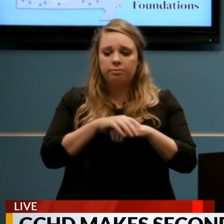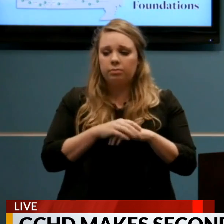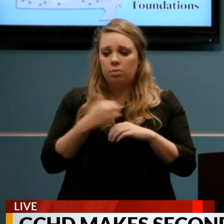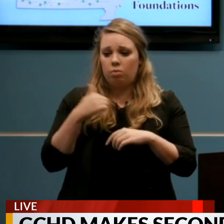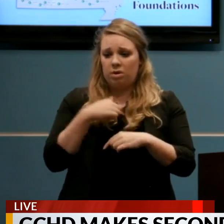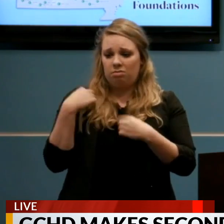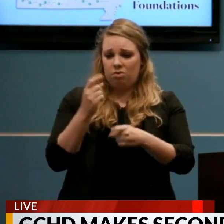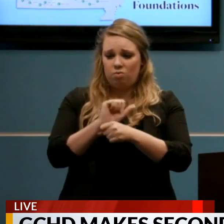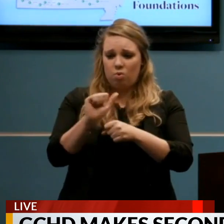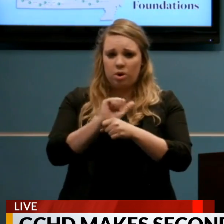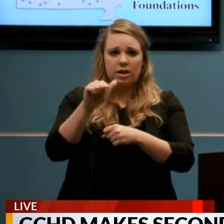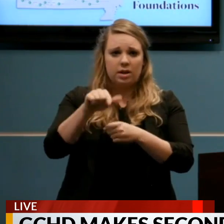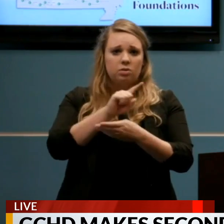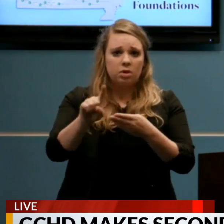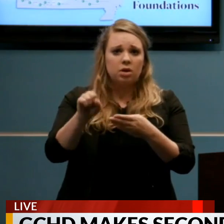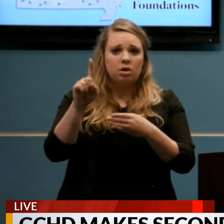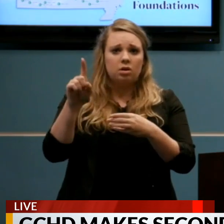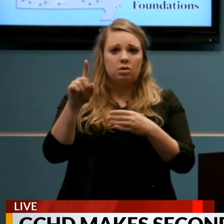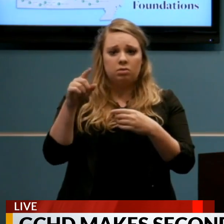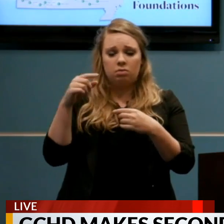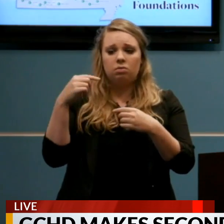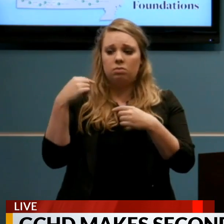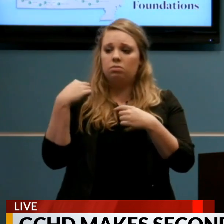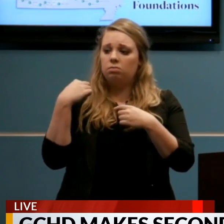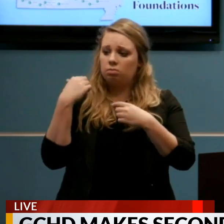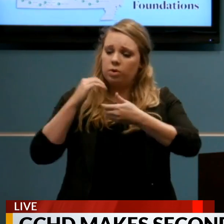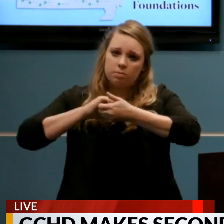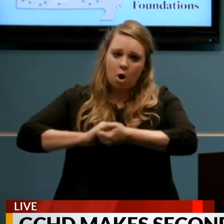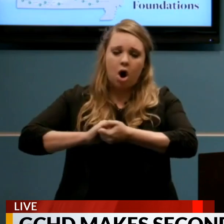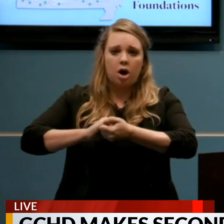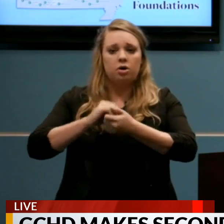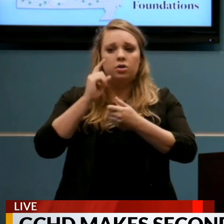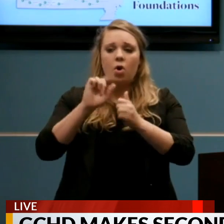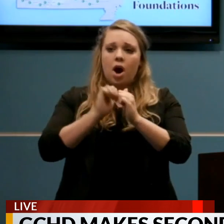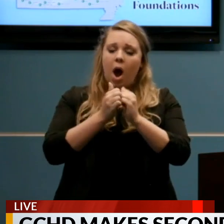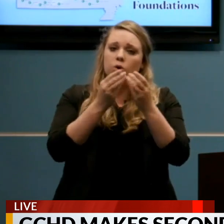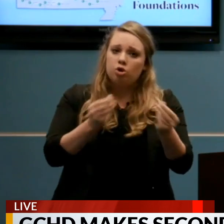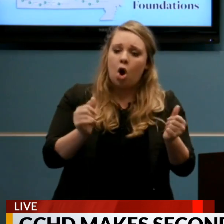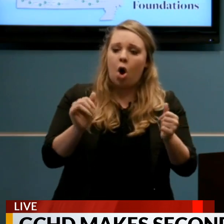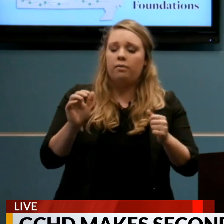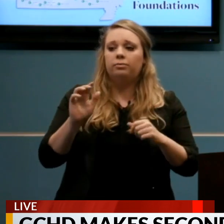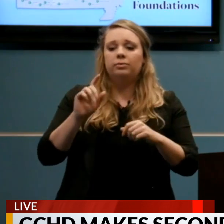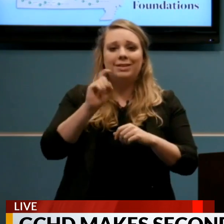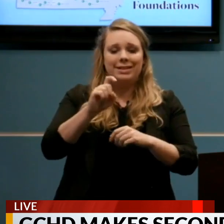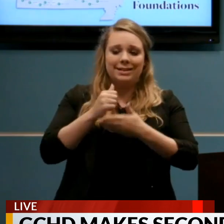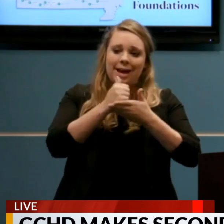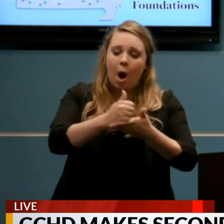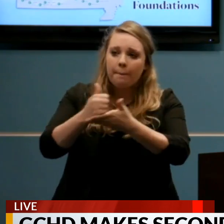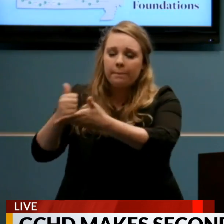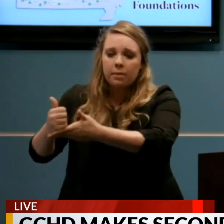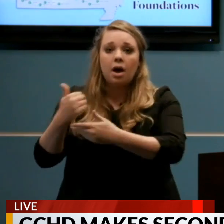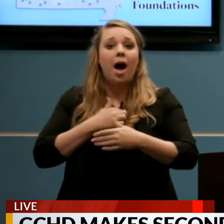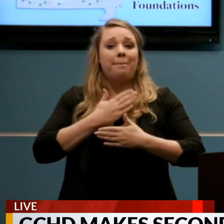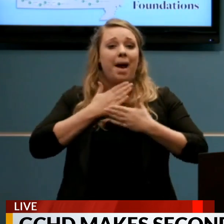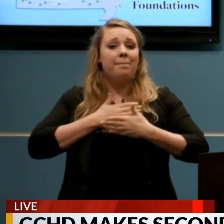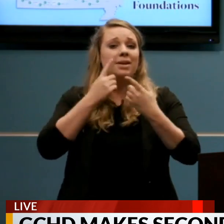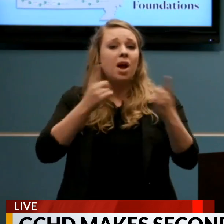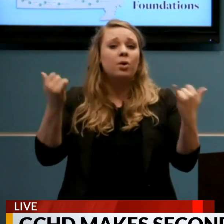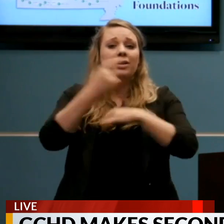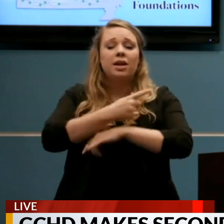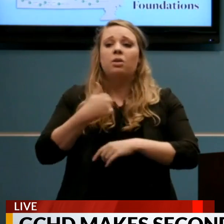this week with long-standing partners to address those needs. I'm pleased to announce today that we are making a